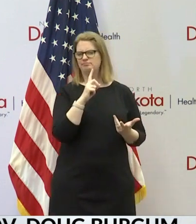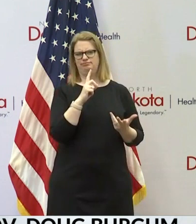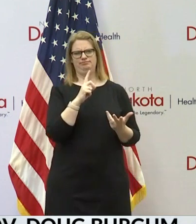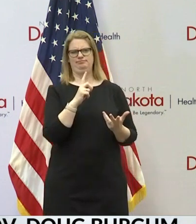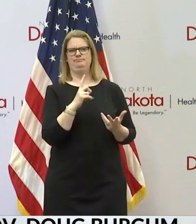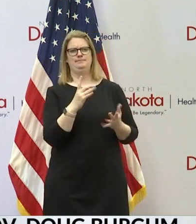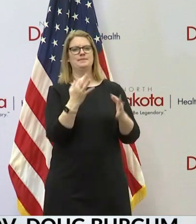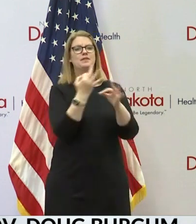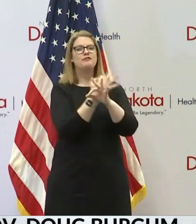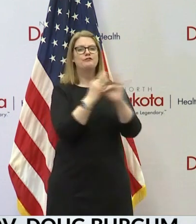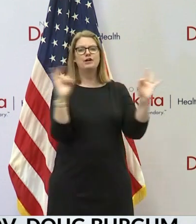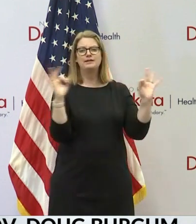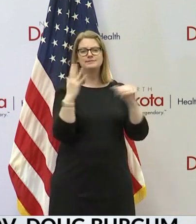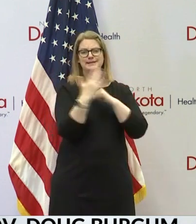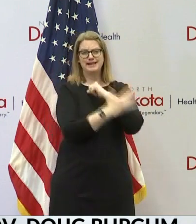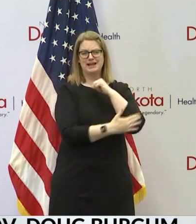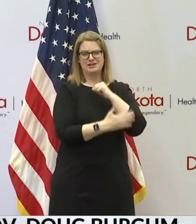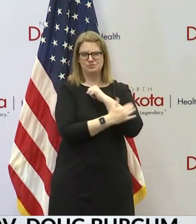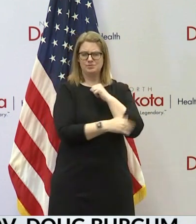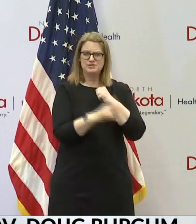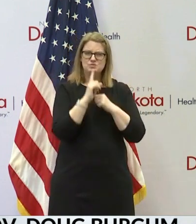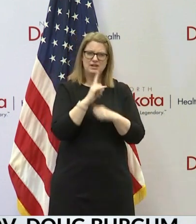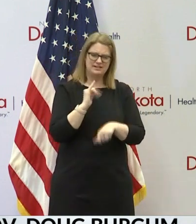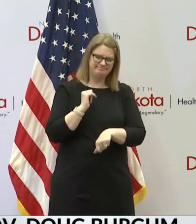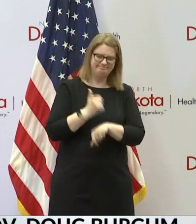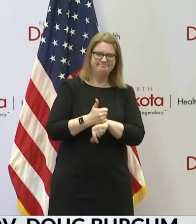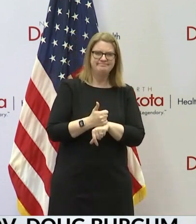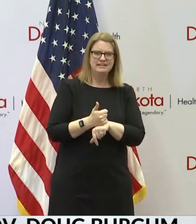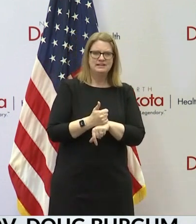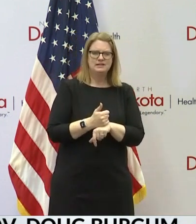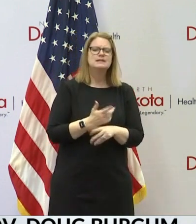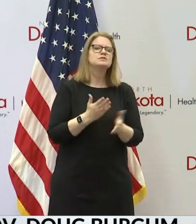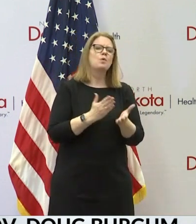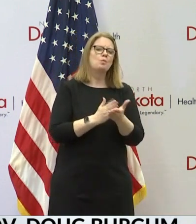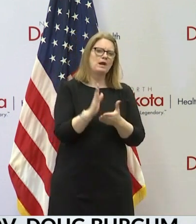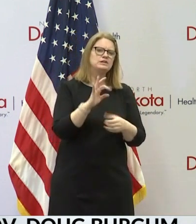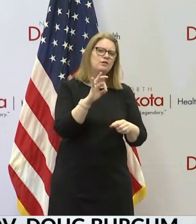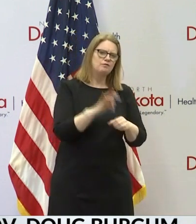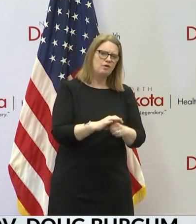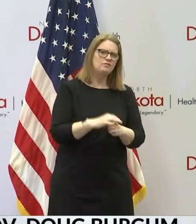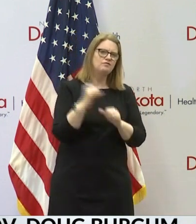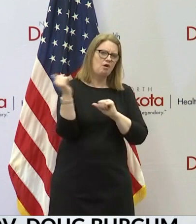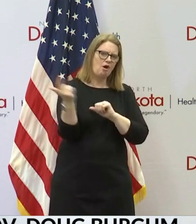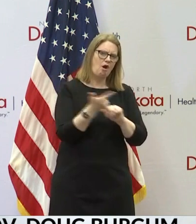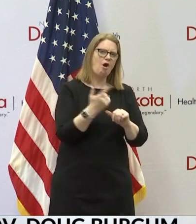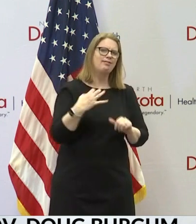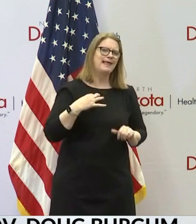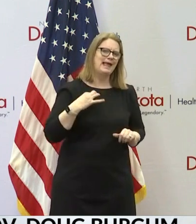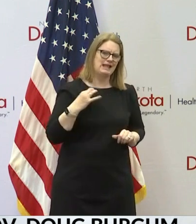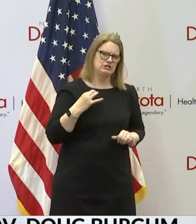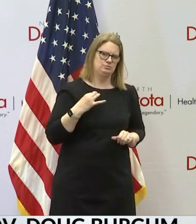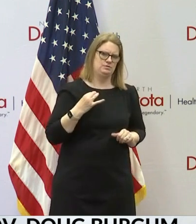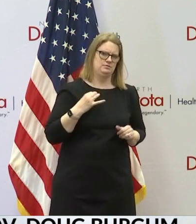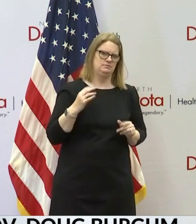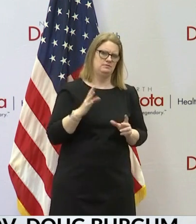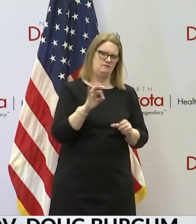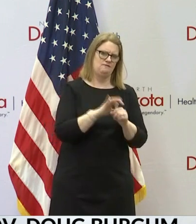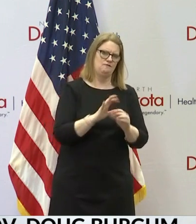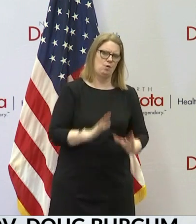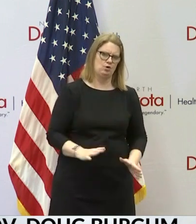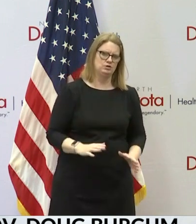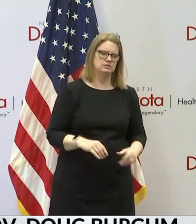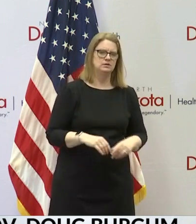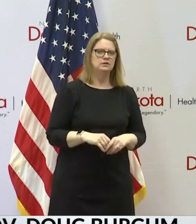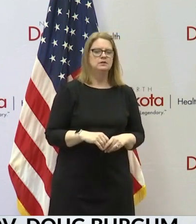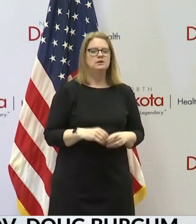our country has, of course, is the right to vote for all eligible voters. And I'm sure that there are some folks